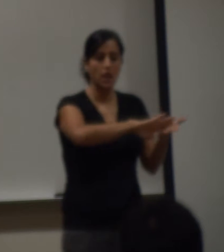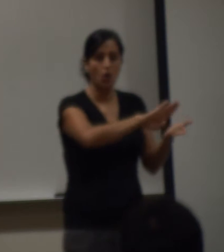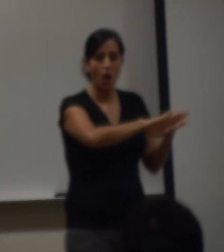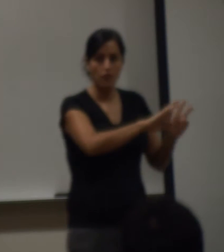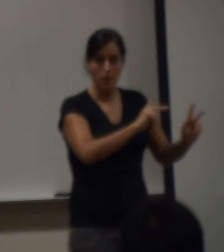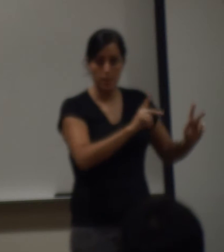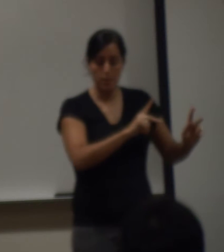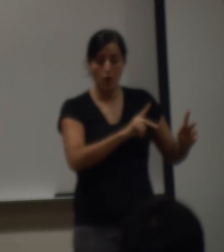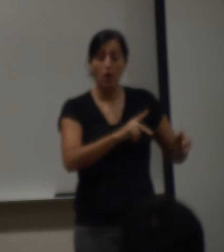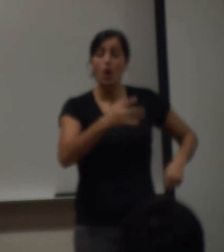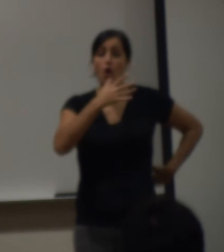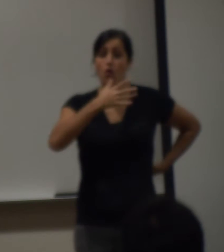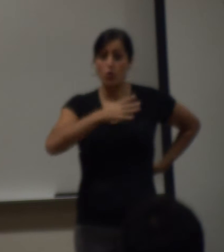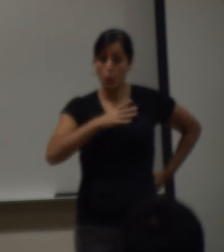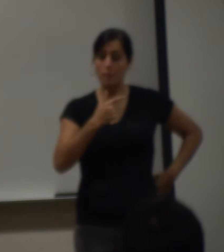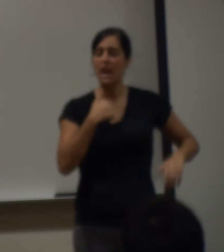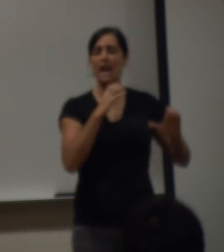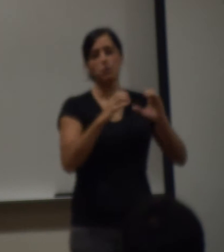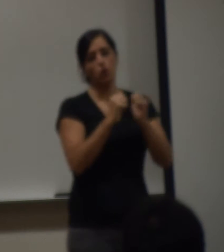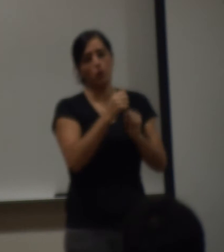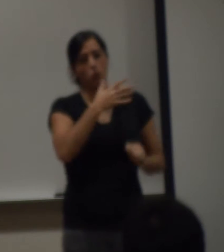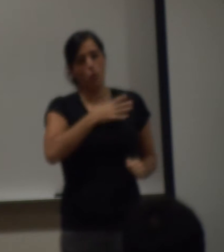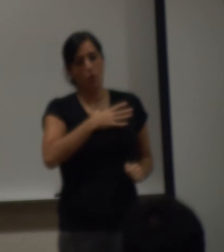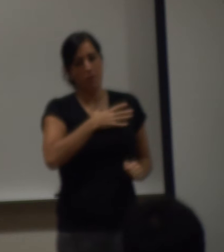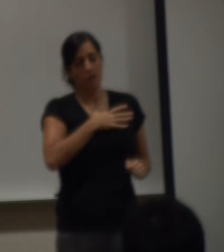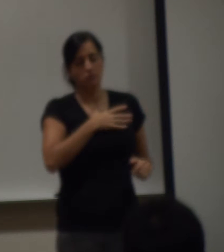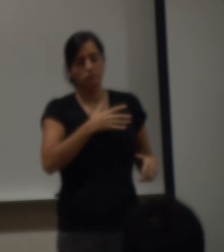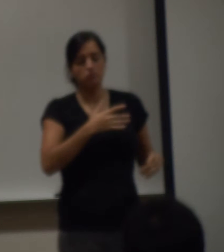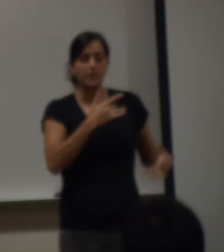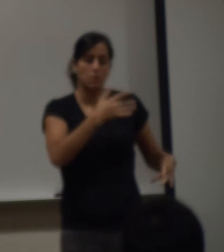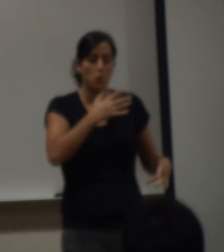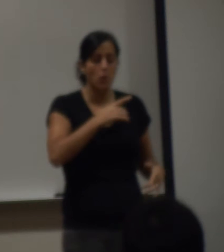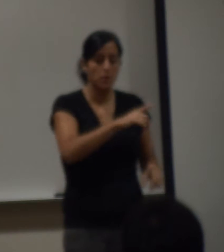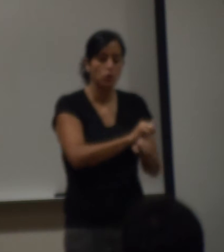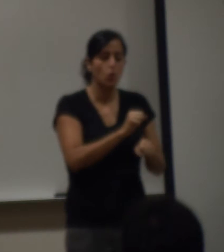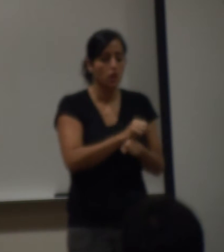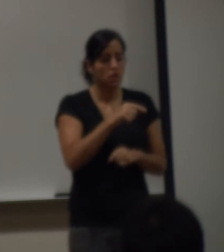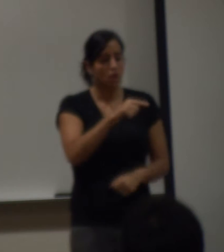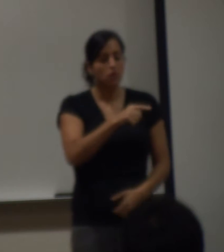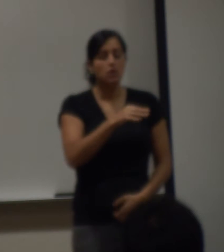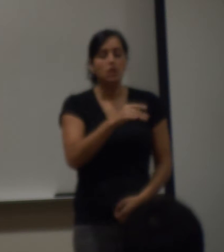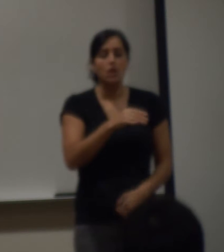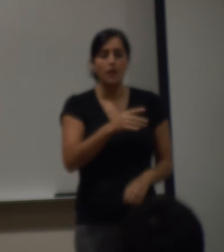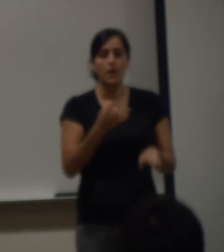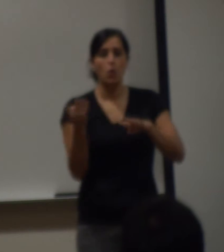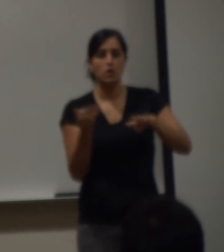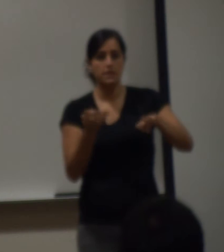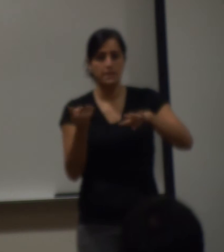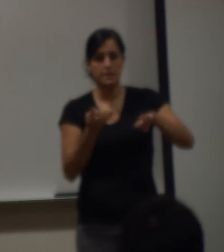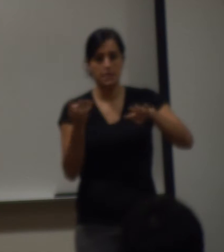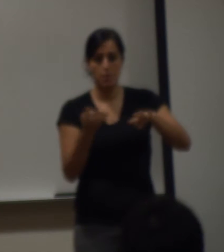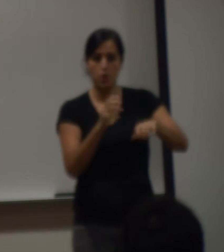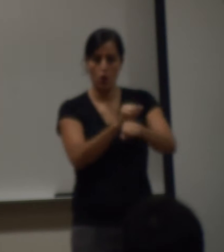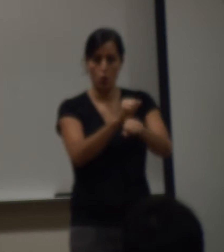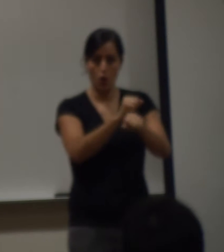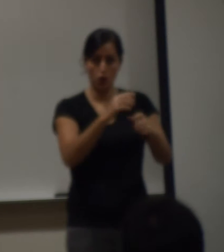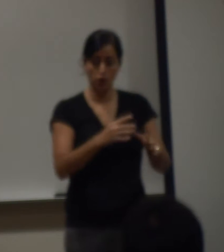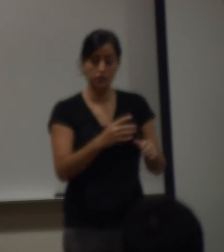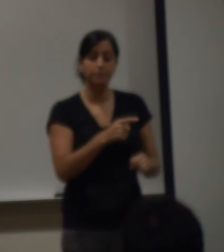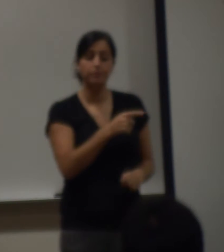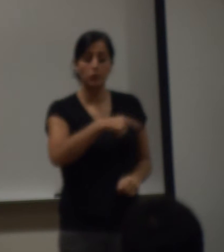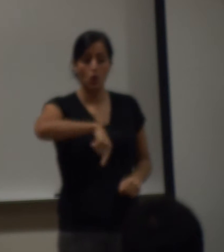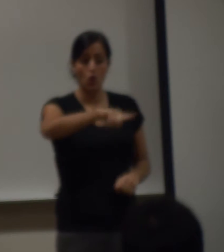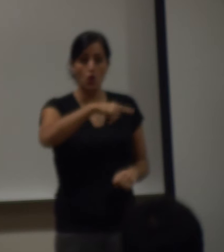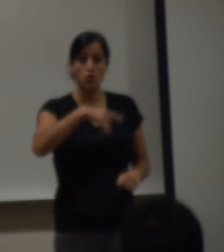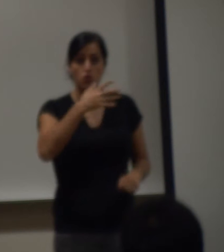And the women there who I spoke to, it's mostly women assembly workers, told me that as a result of Hanes